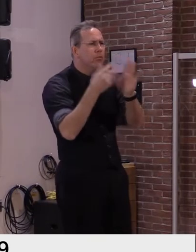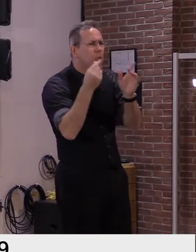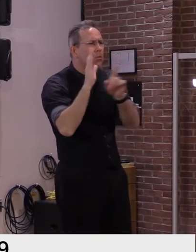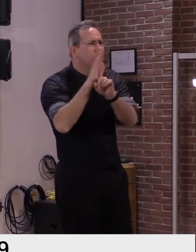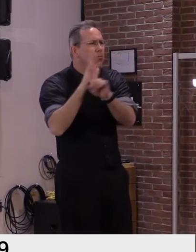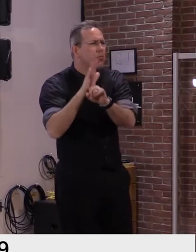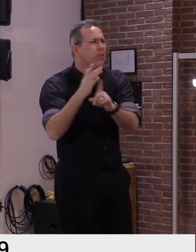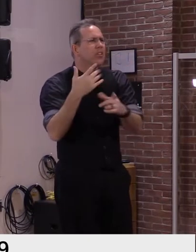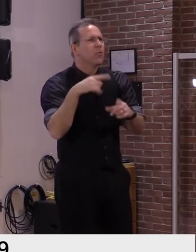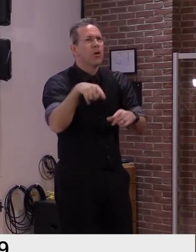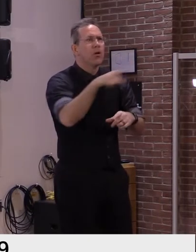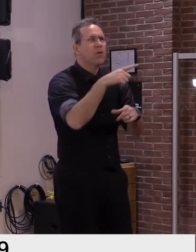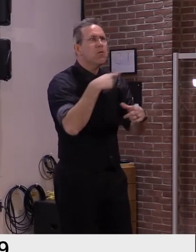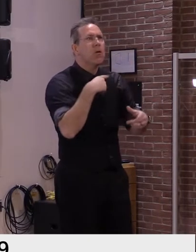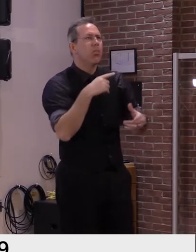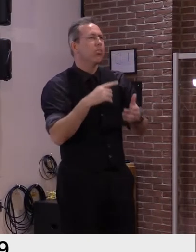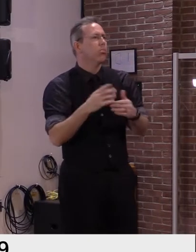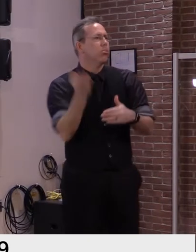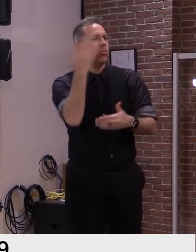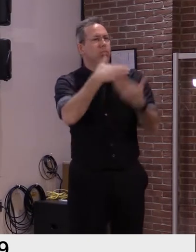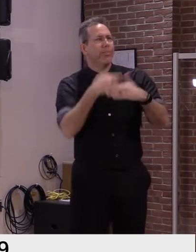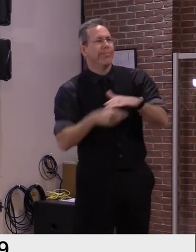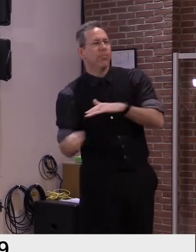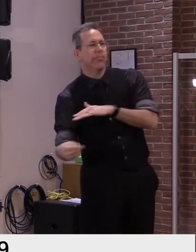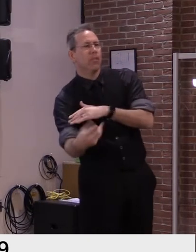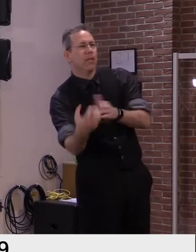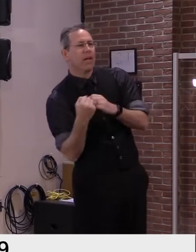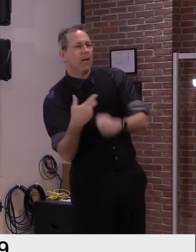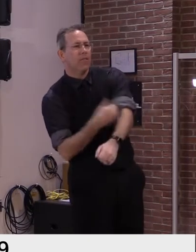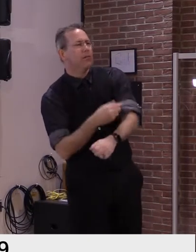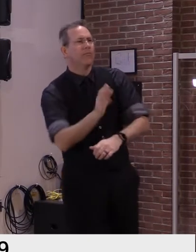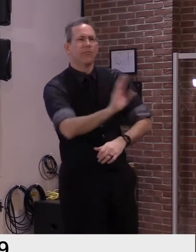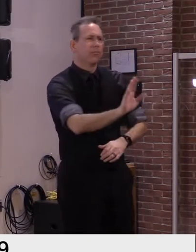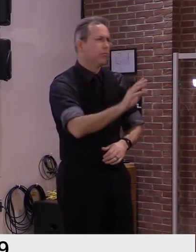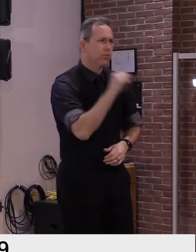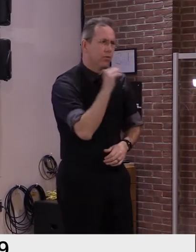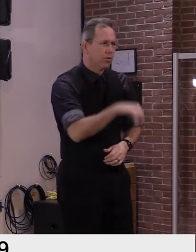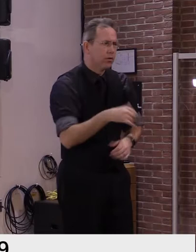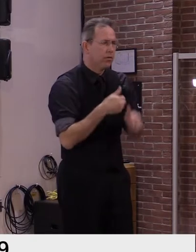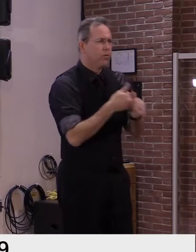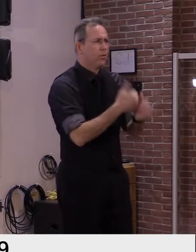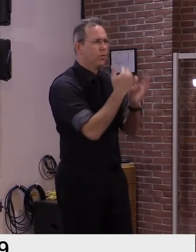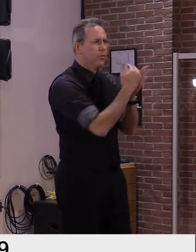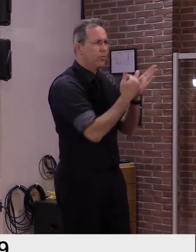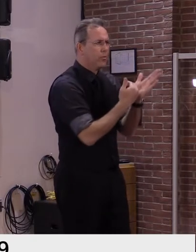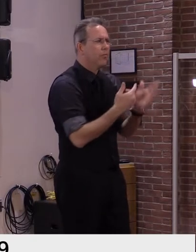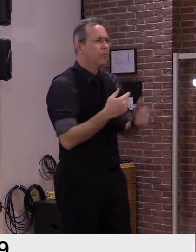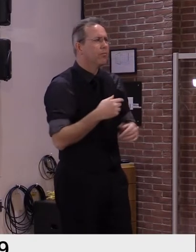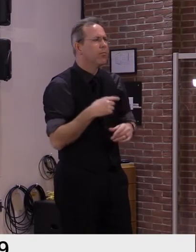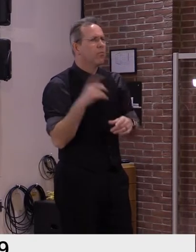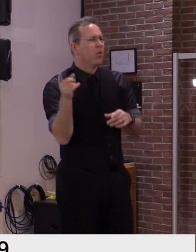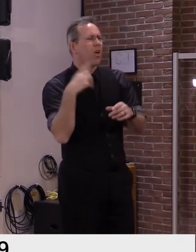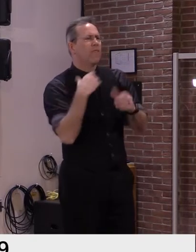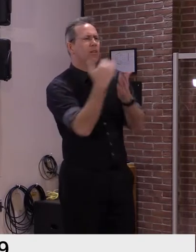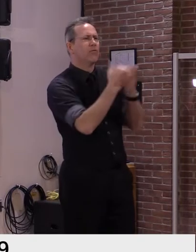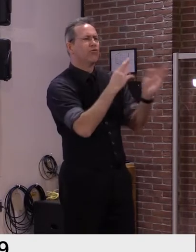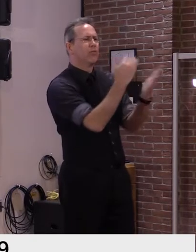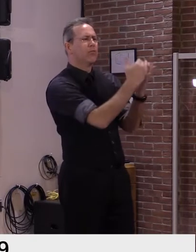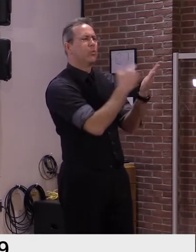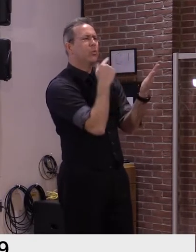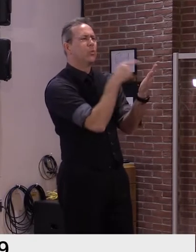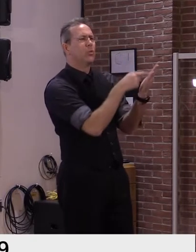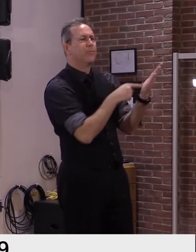how to enroll with Walgreens will be provided directly to teachers and school staff and childcare providers as appointments